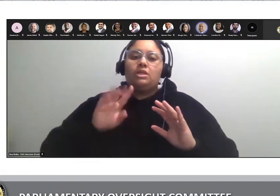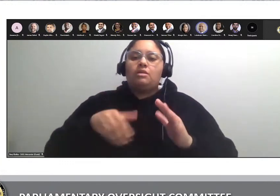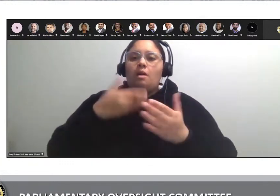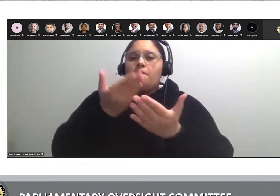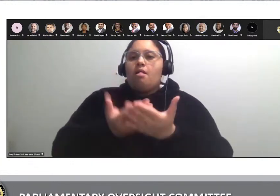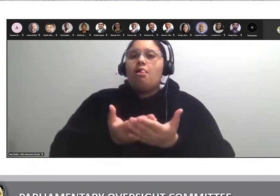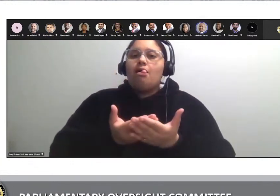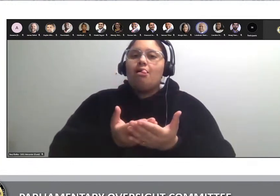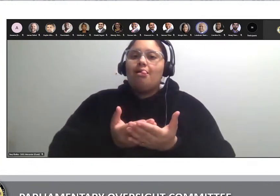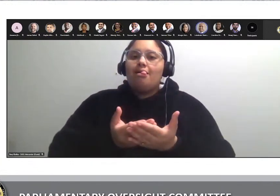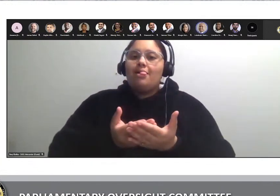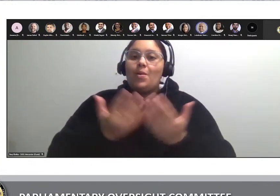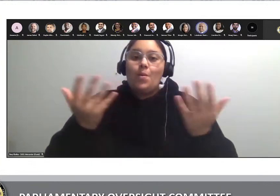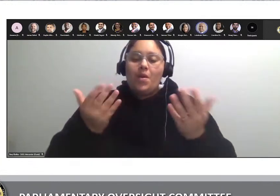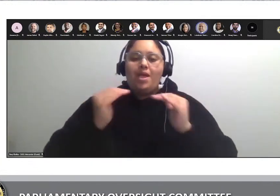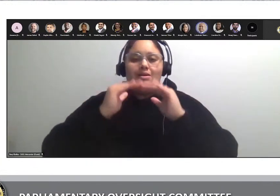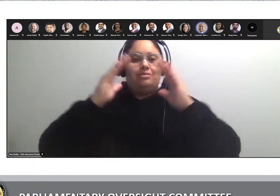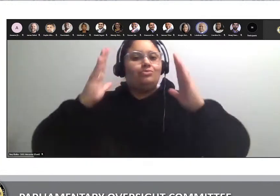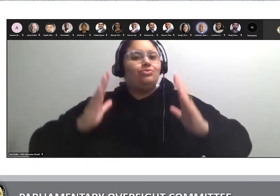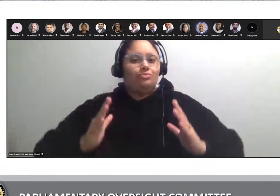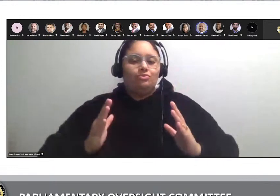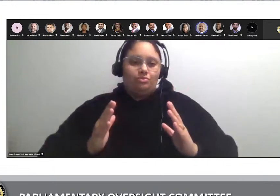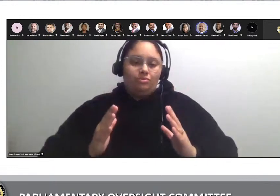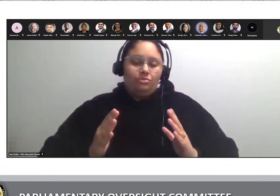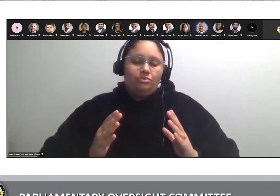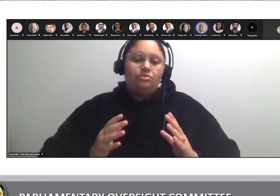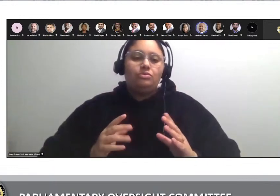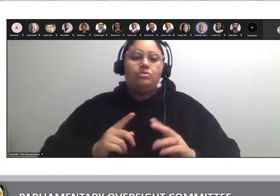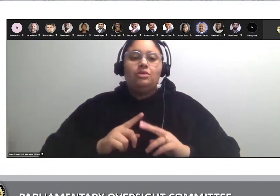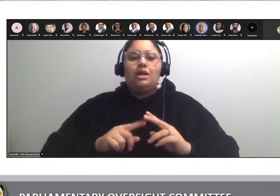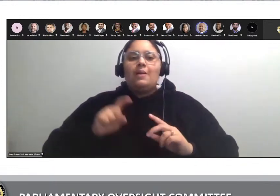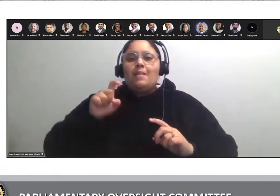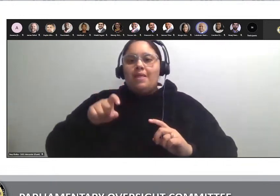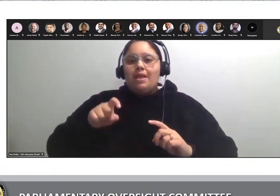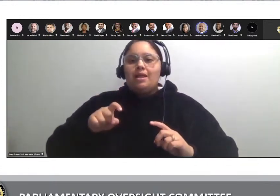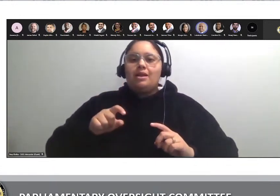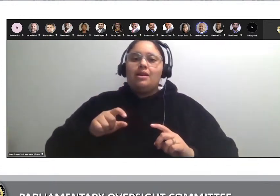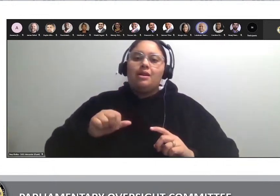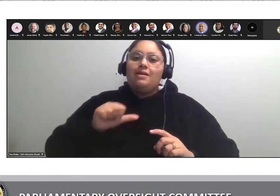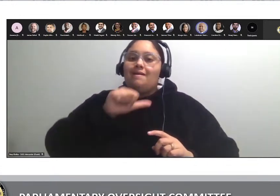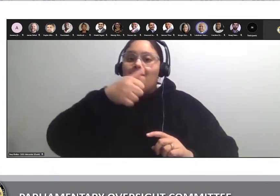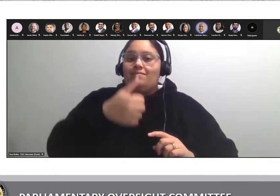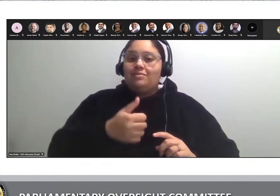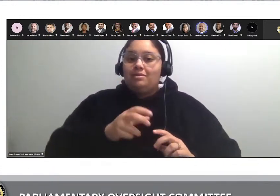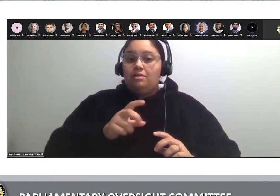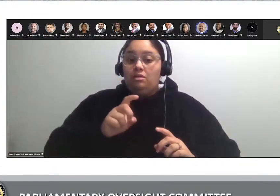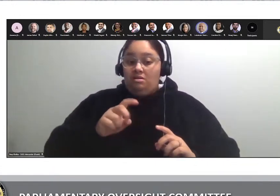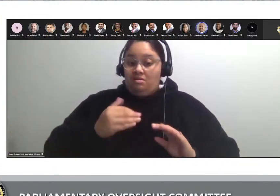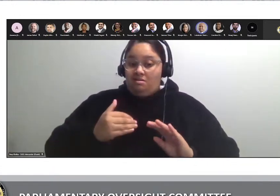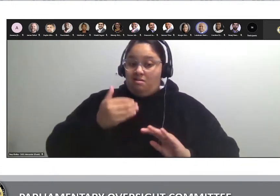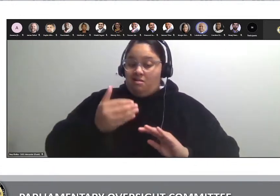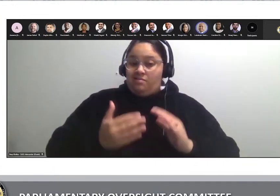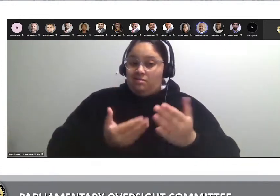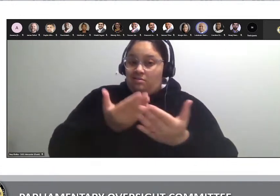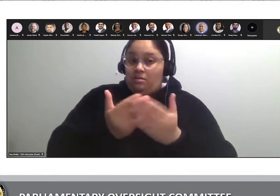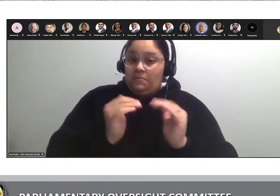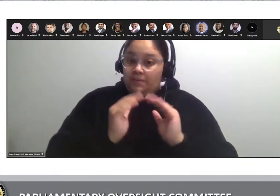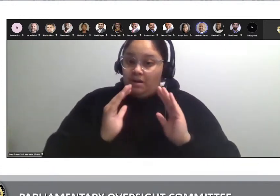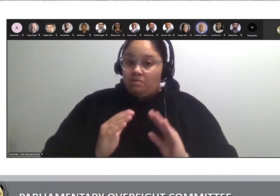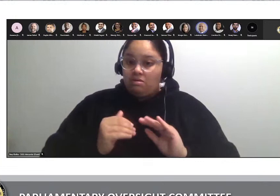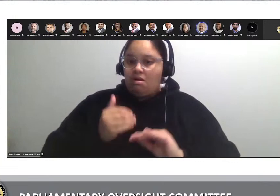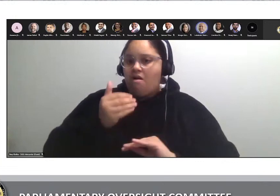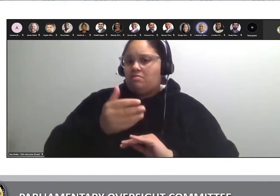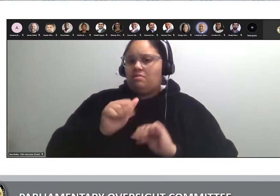tabled in the House, and there should be, then it should be, after it has been tabled, thereafter it